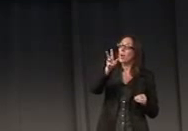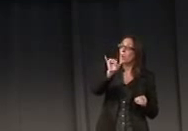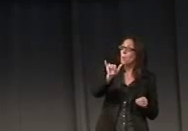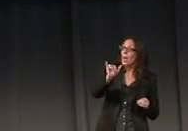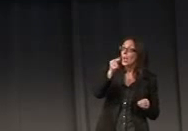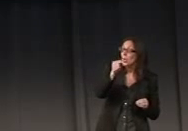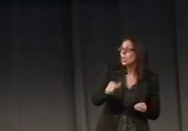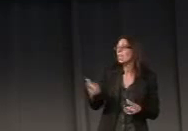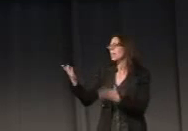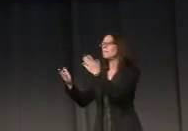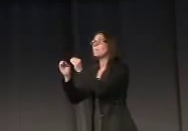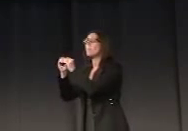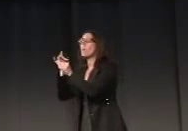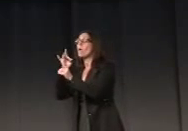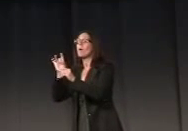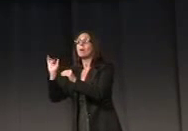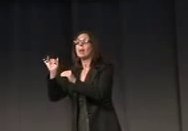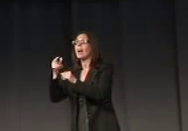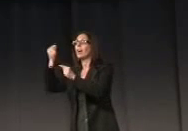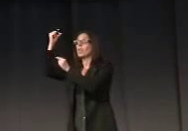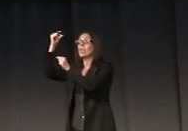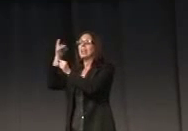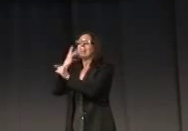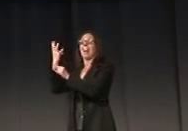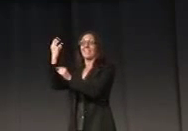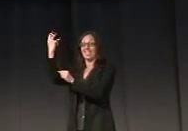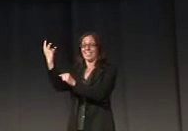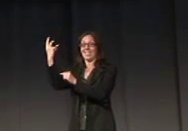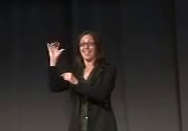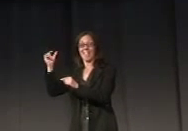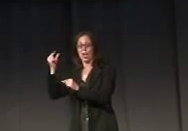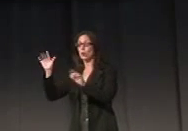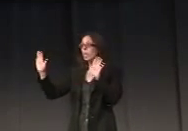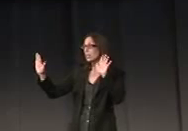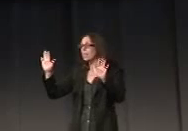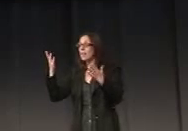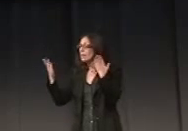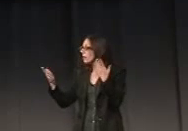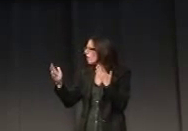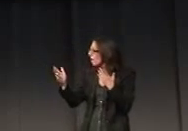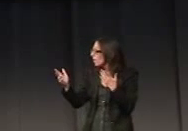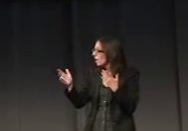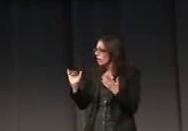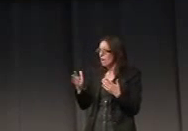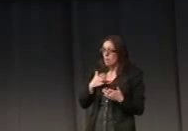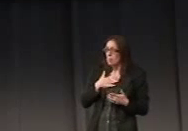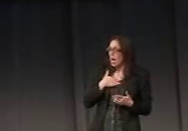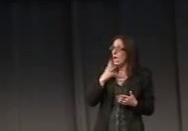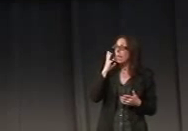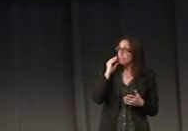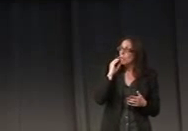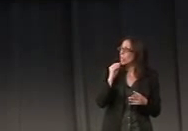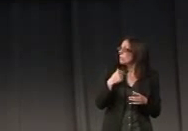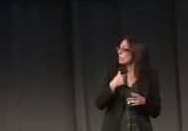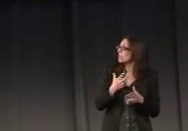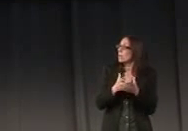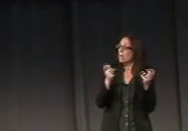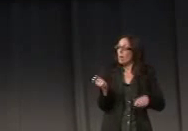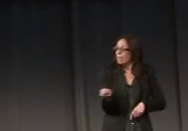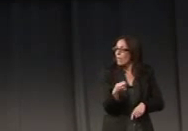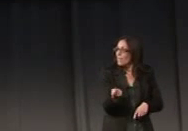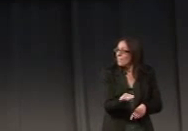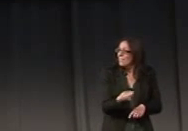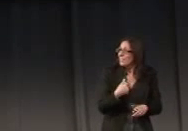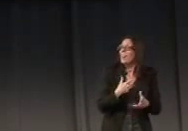green appears to guarantee only that there is similar consistency in their color experience of fairways and go lights,